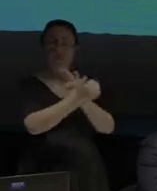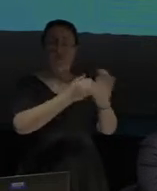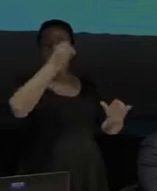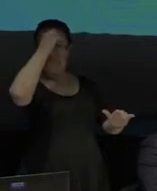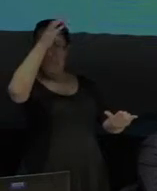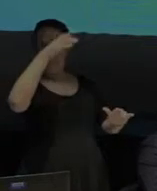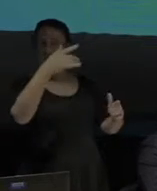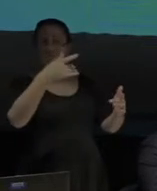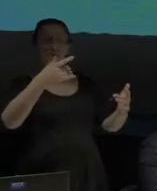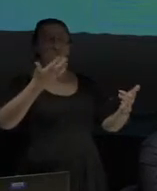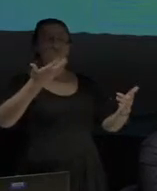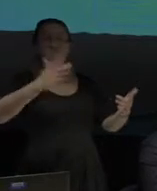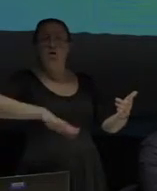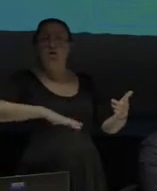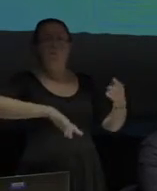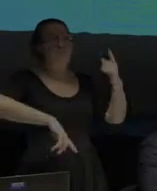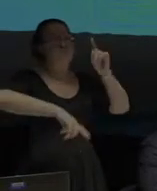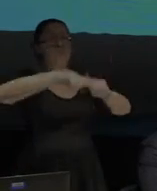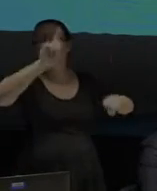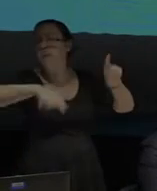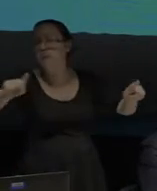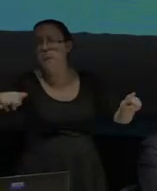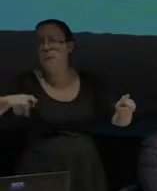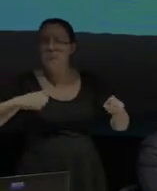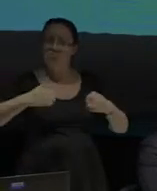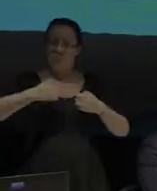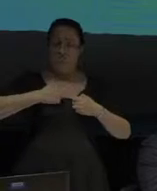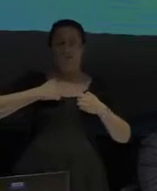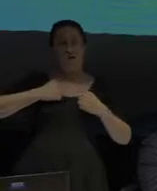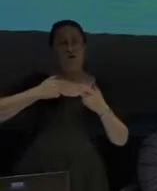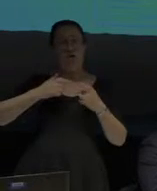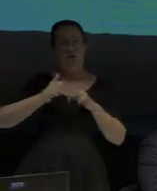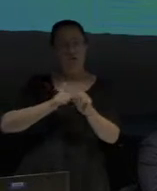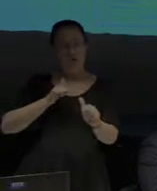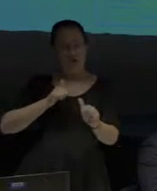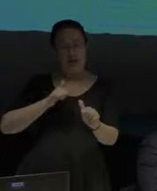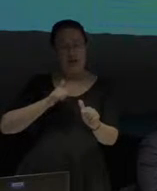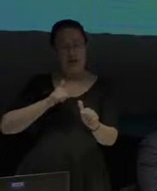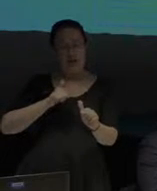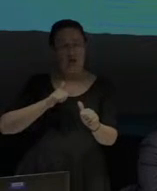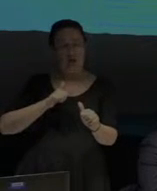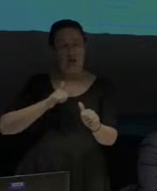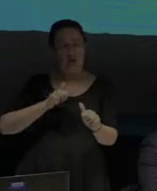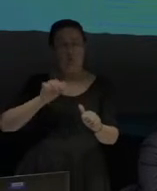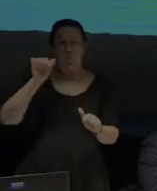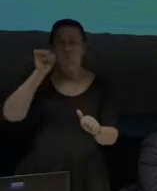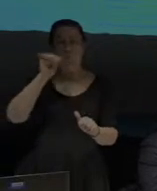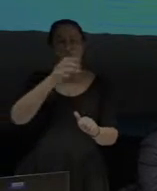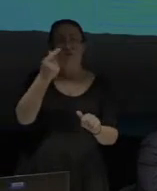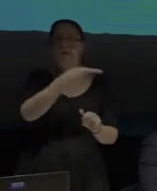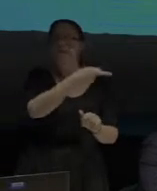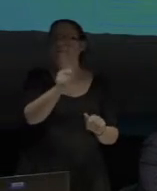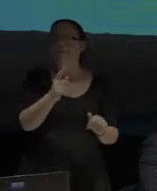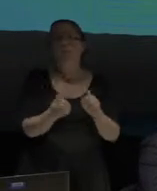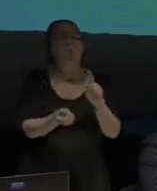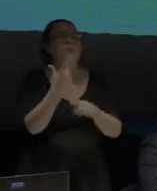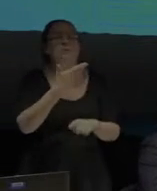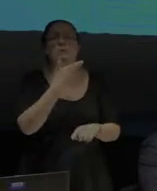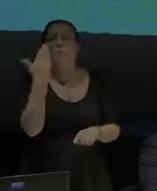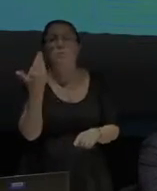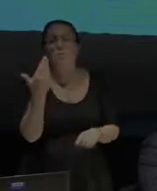and what we're conscious of, particularly in Deloitte, and I'm personally conscious of, is that some people do not have the opportunity to display that talent or know about what